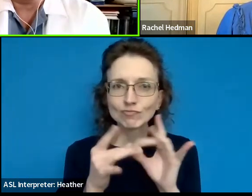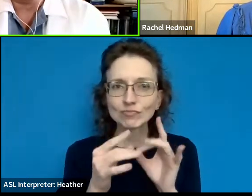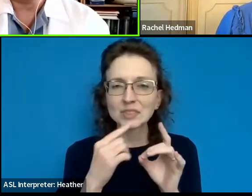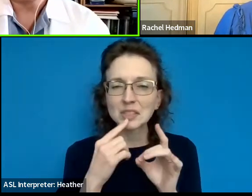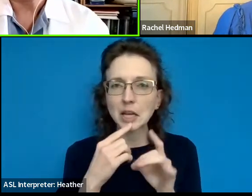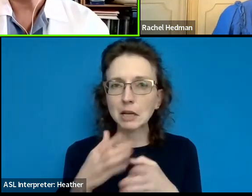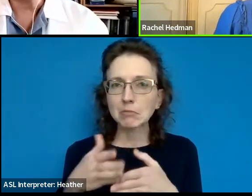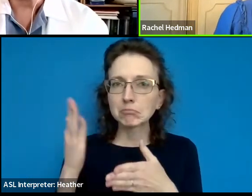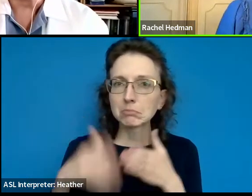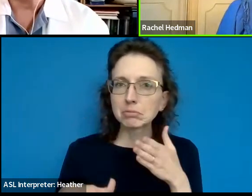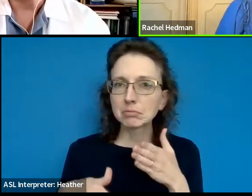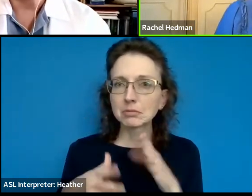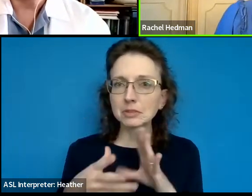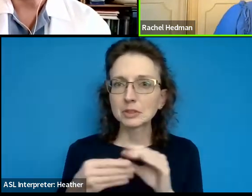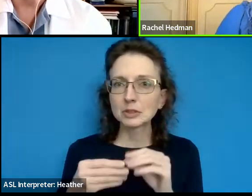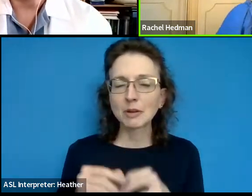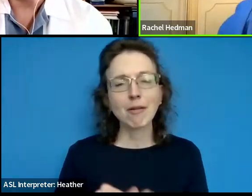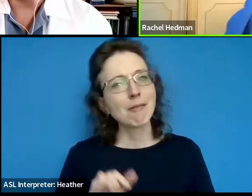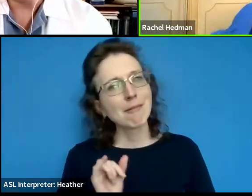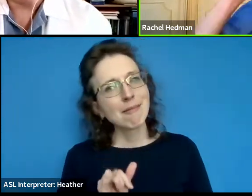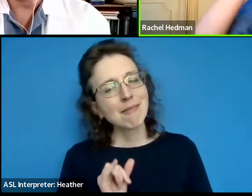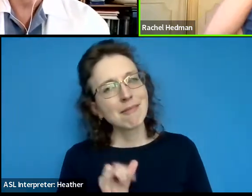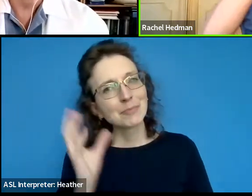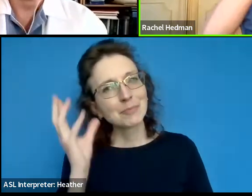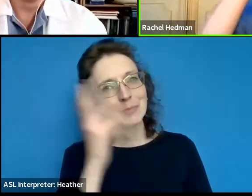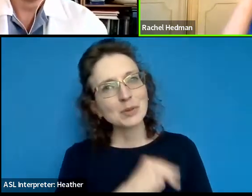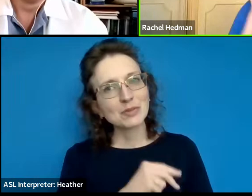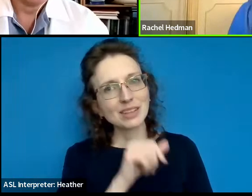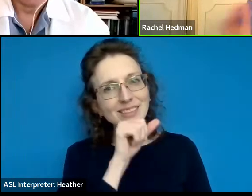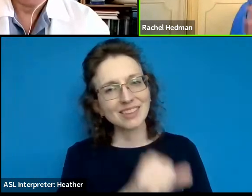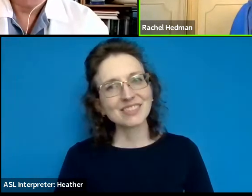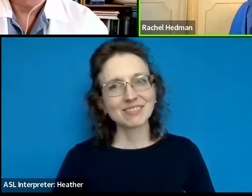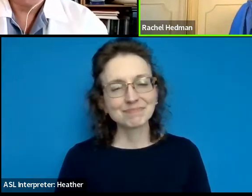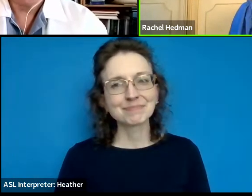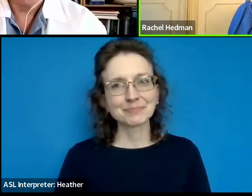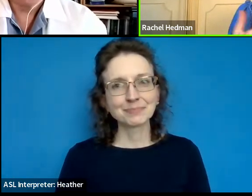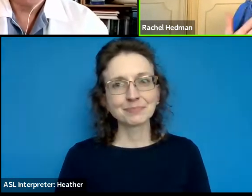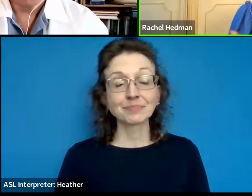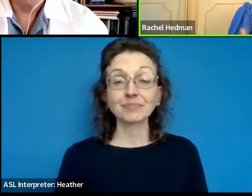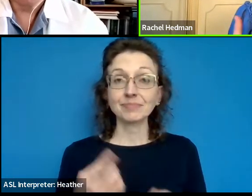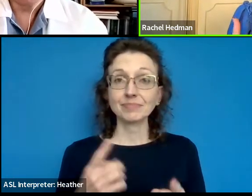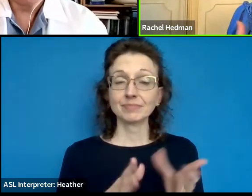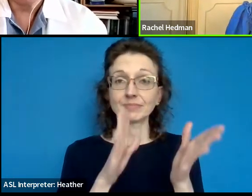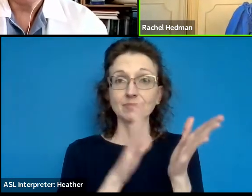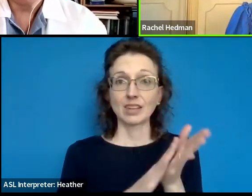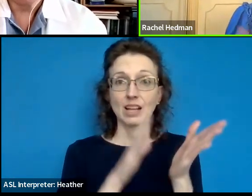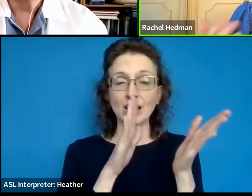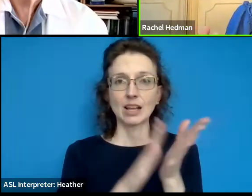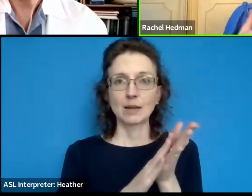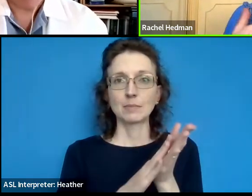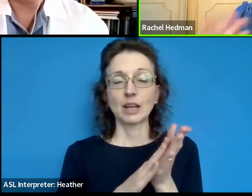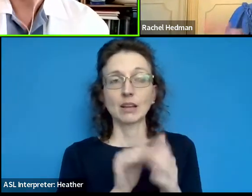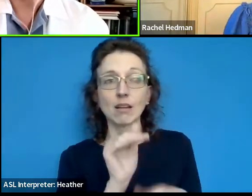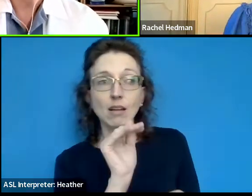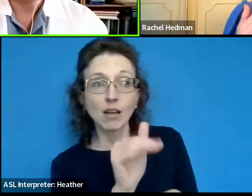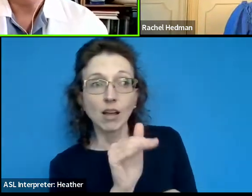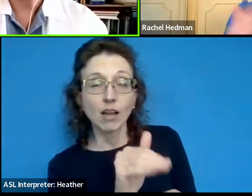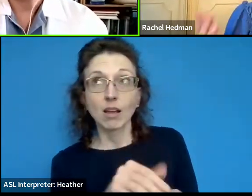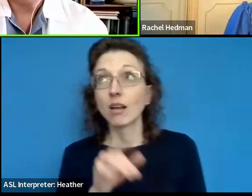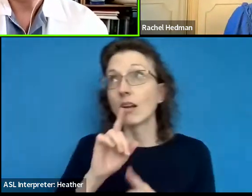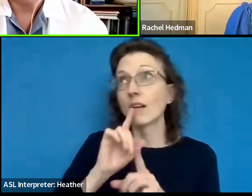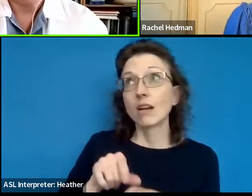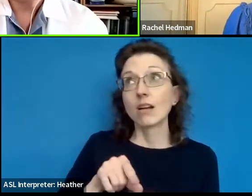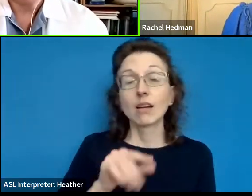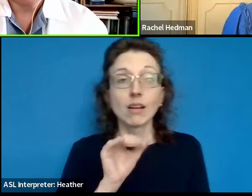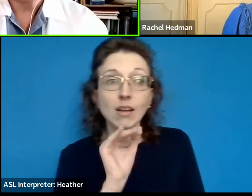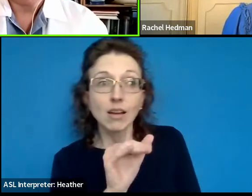story. Oh, that's really beautiful. I love that. Yeah. And with the clapping that has that call and response, you know, yes, there's